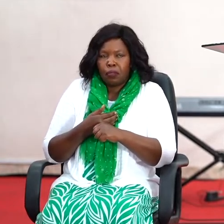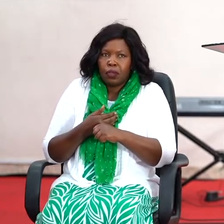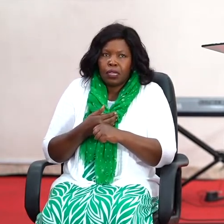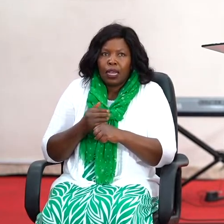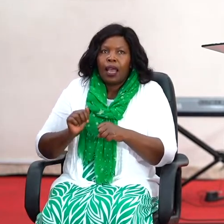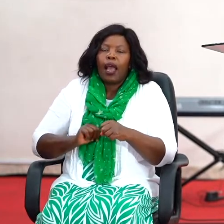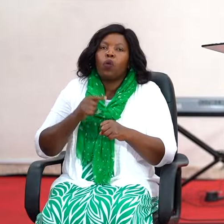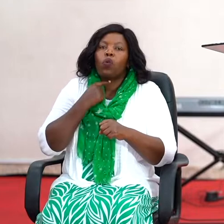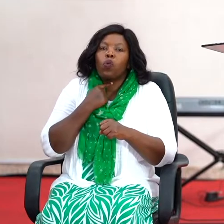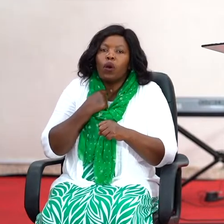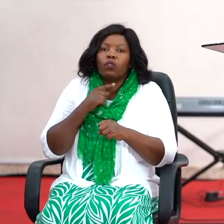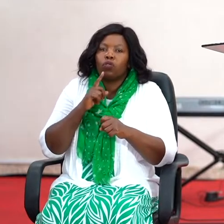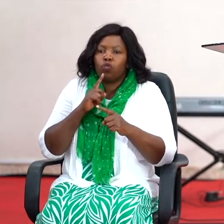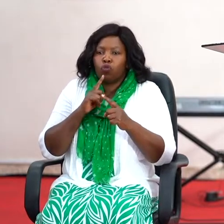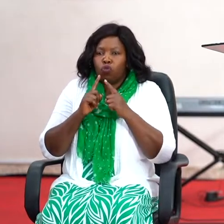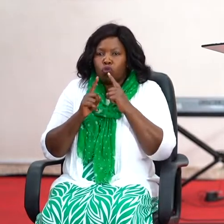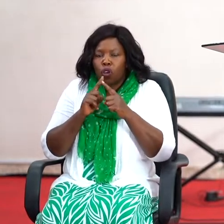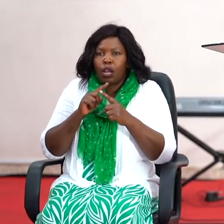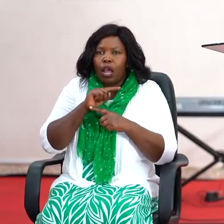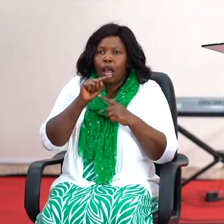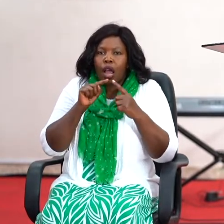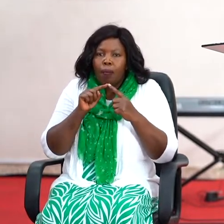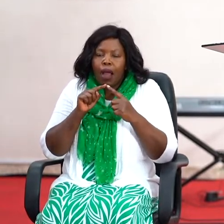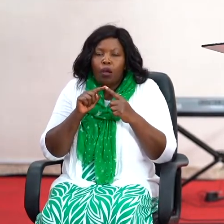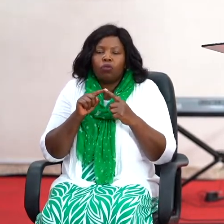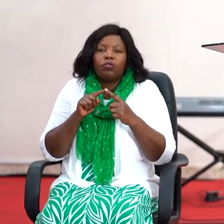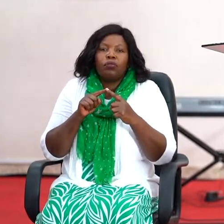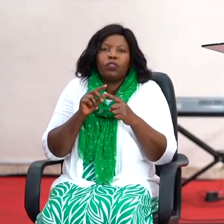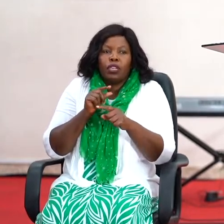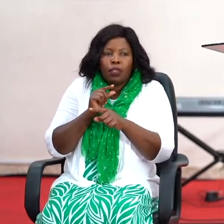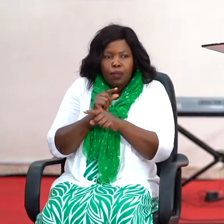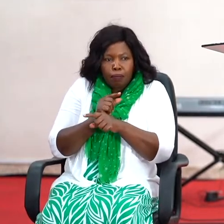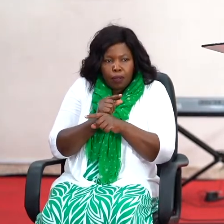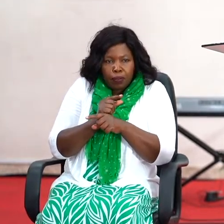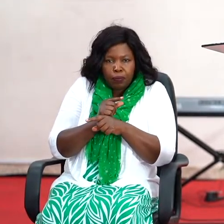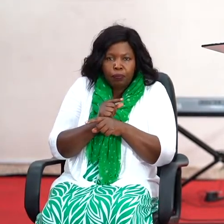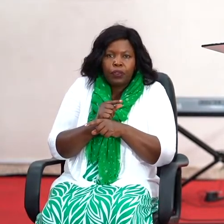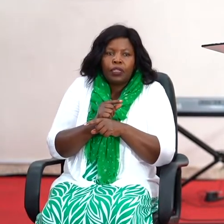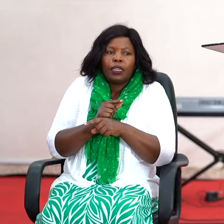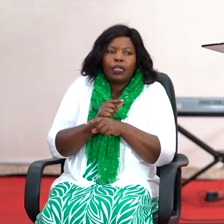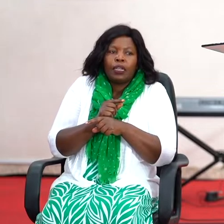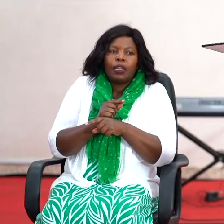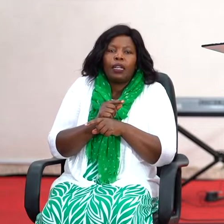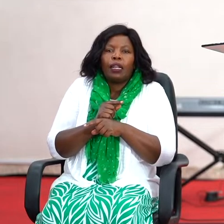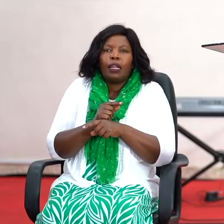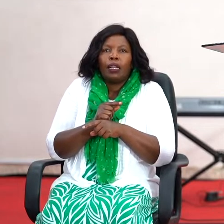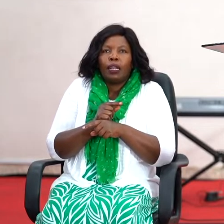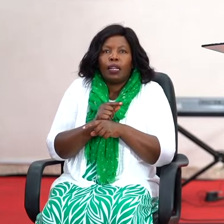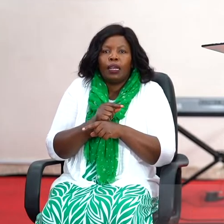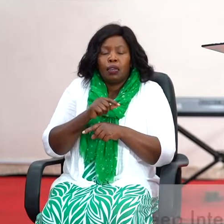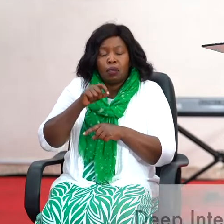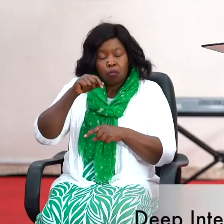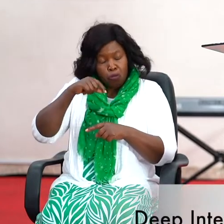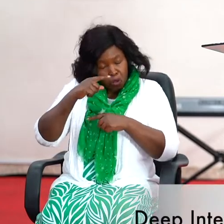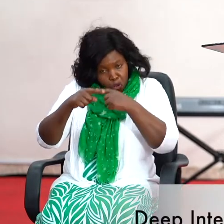I would like to speak on a sermon that I've titled Deep Intercession Still